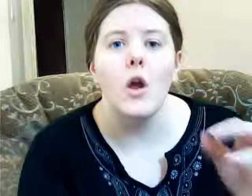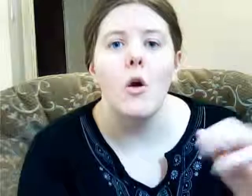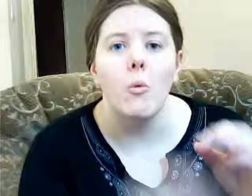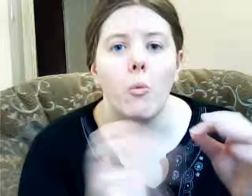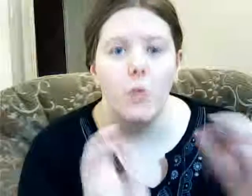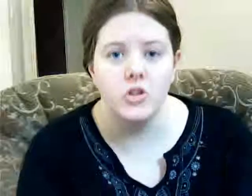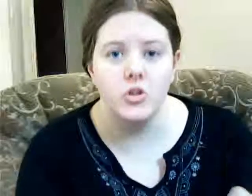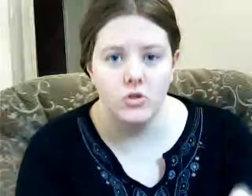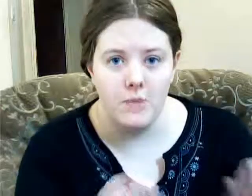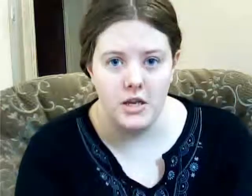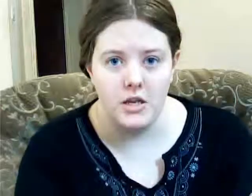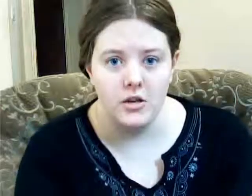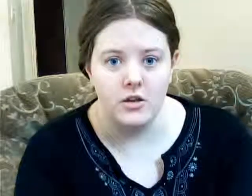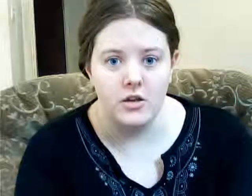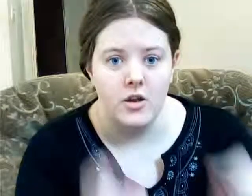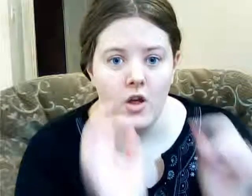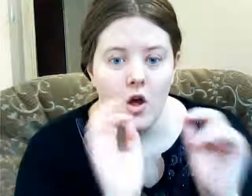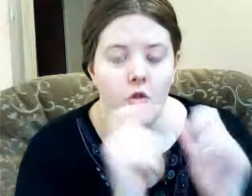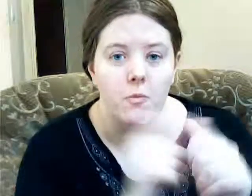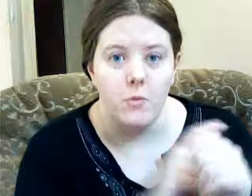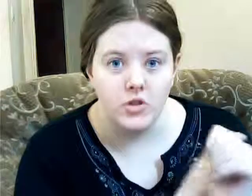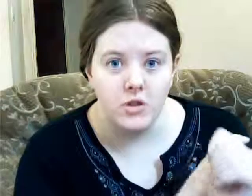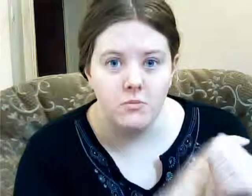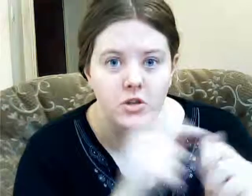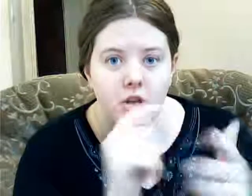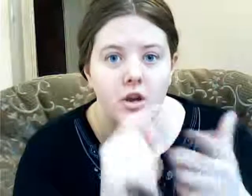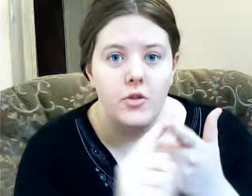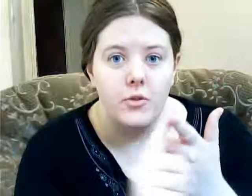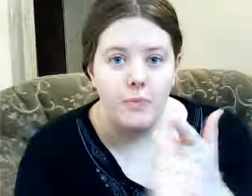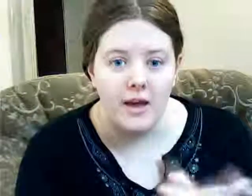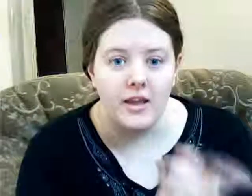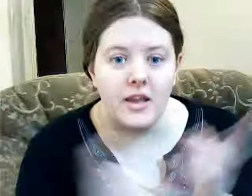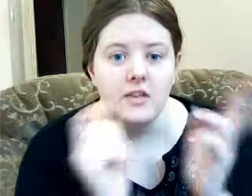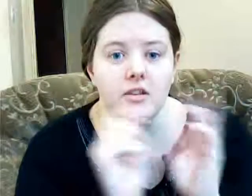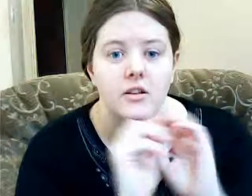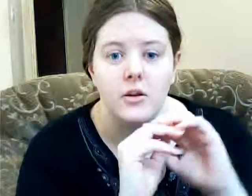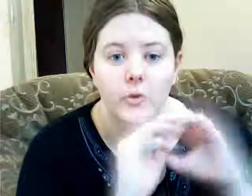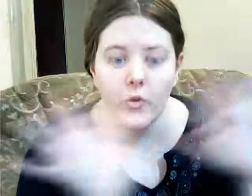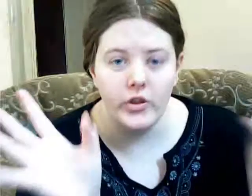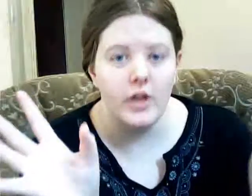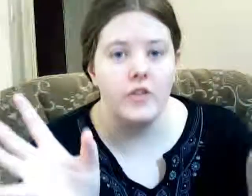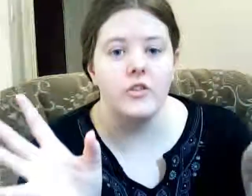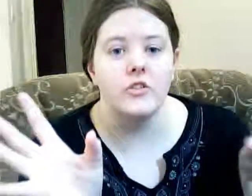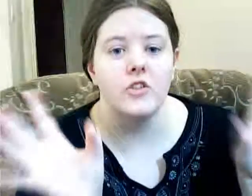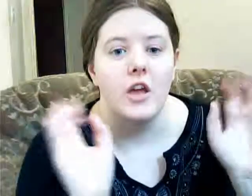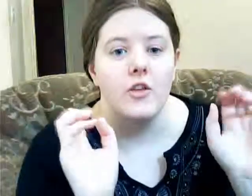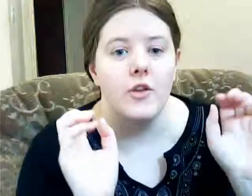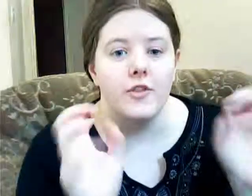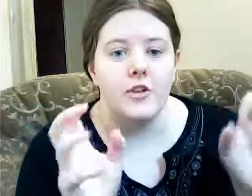what is your opinion on the muslims pakis and all the others that are said to